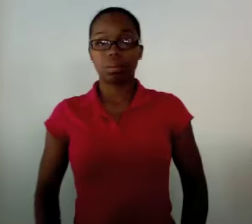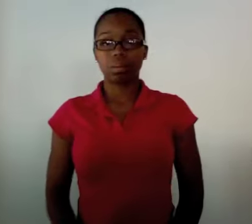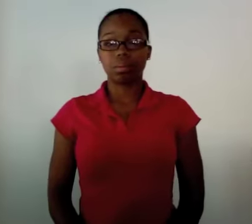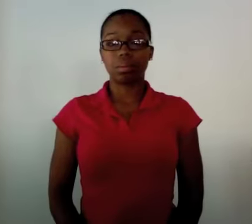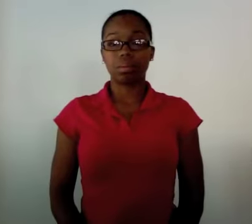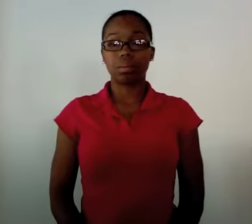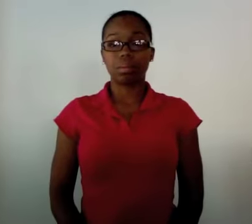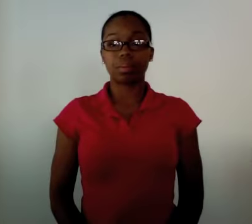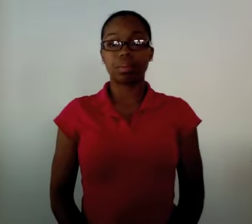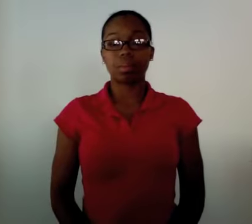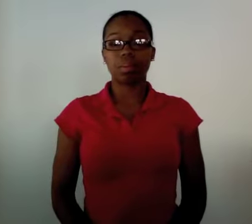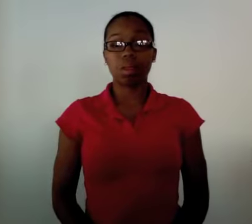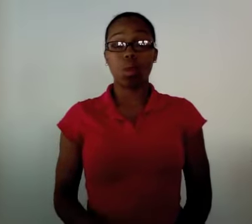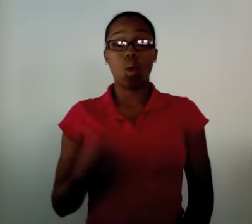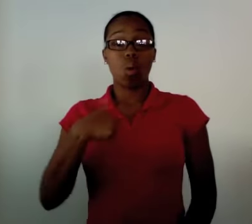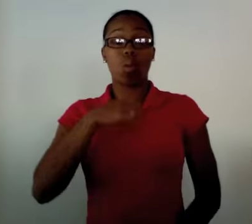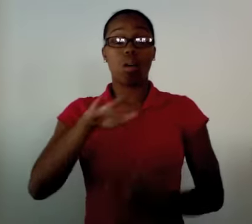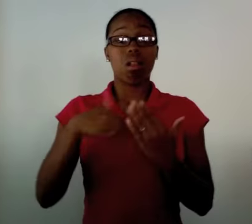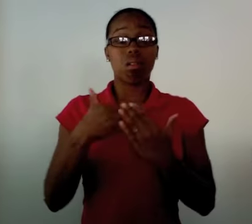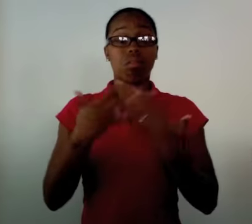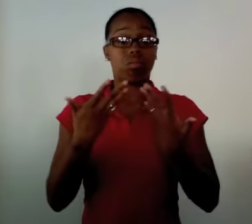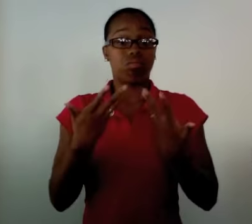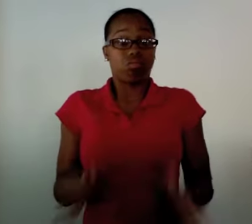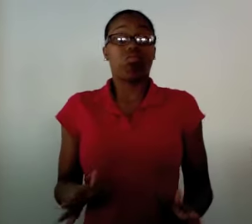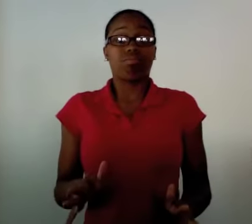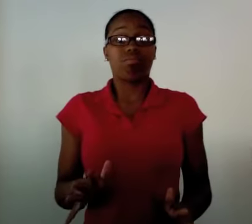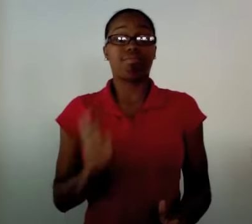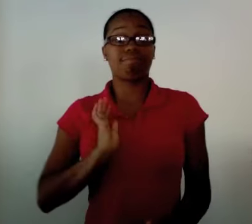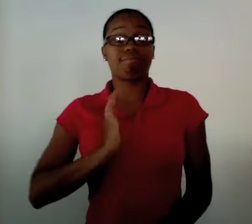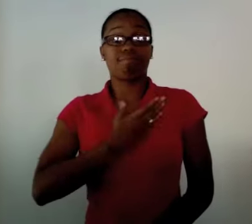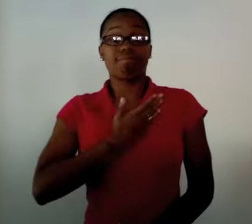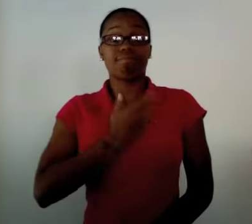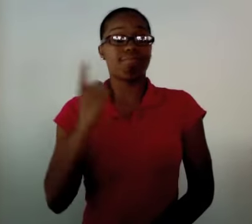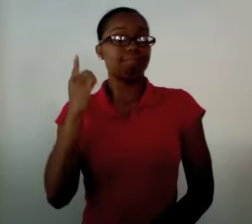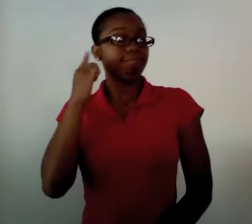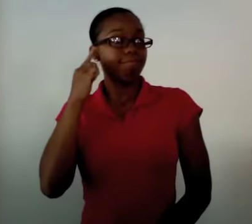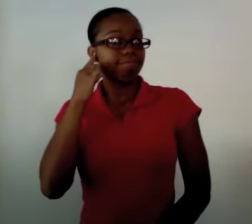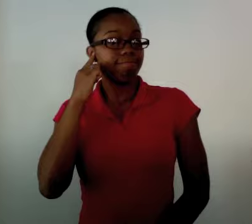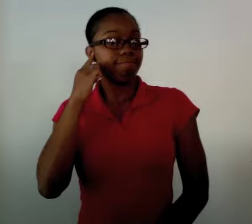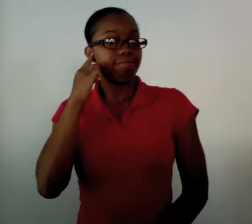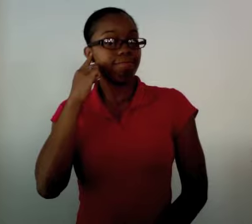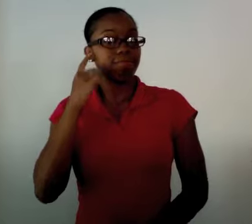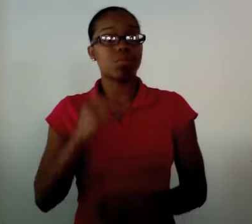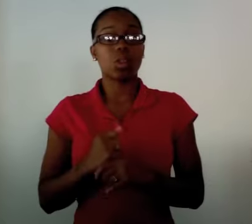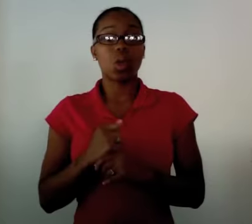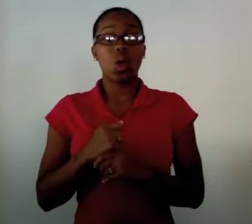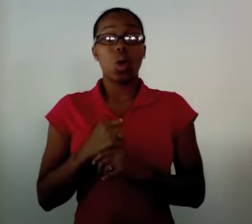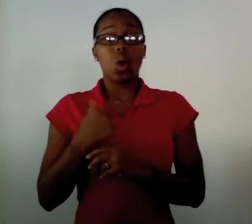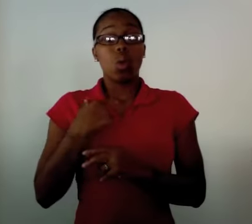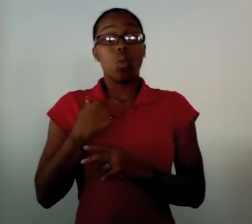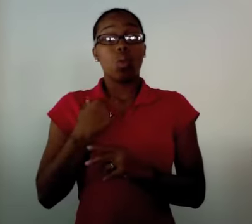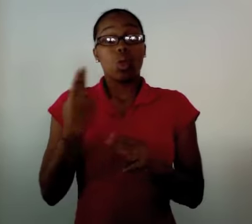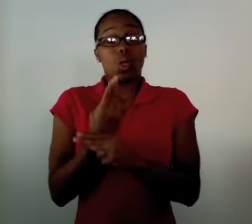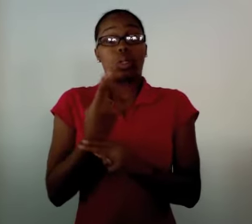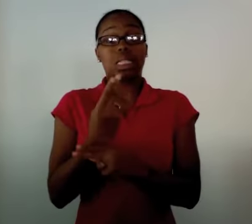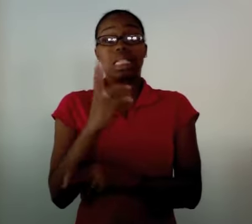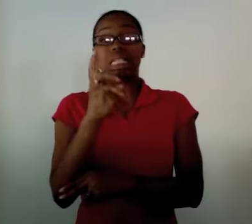we are losing our listening. We spend roughly 60% of our communication time listening, but we're not very good